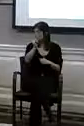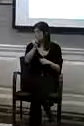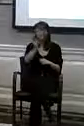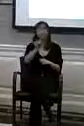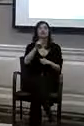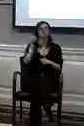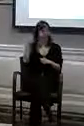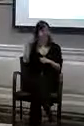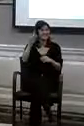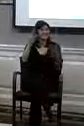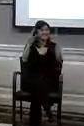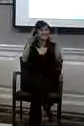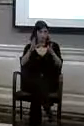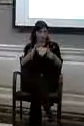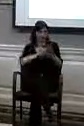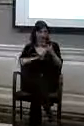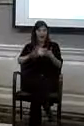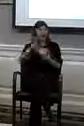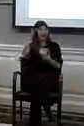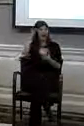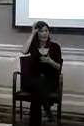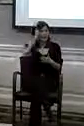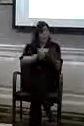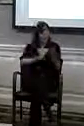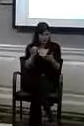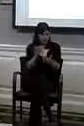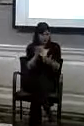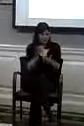College, Her research